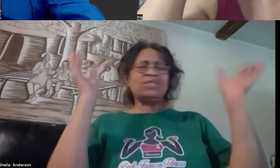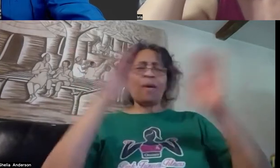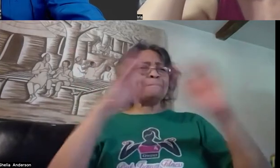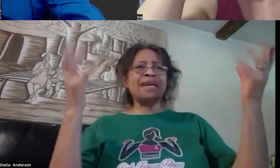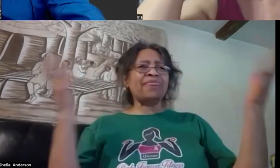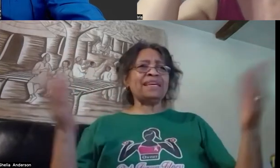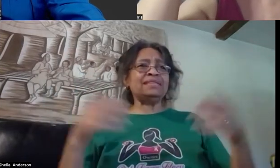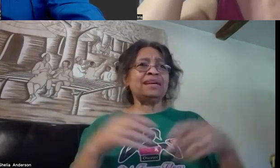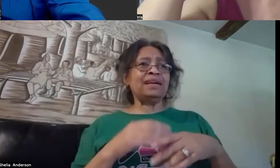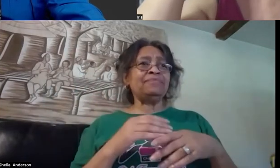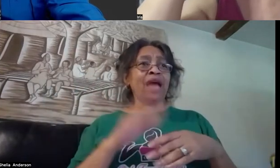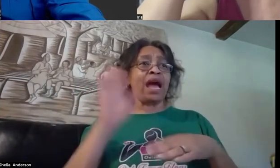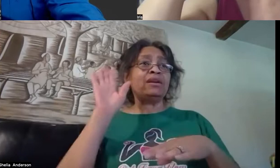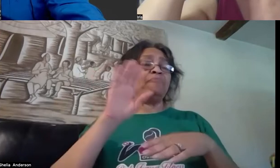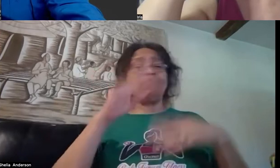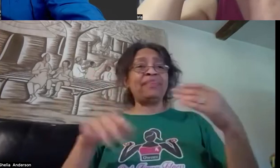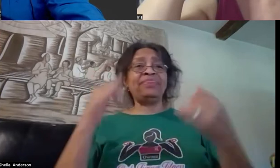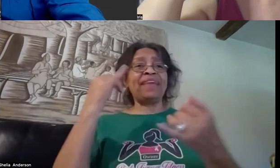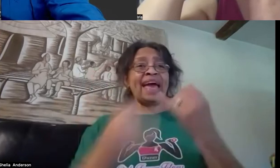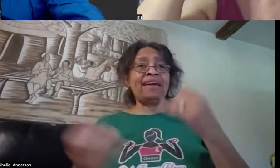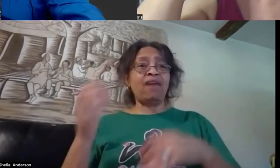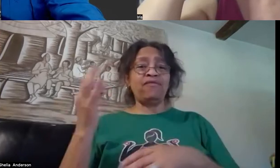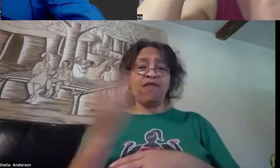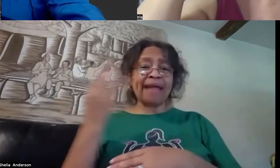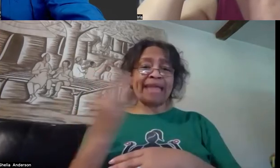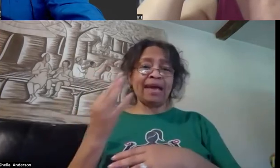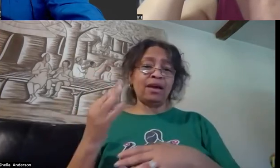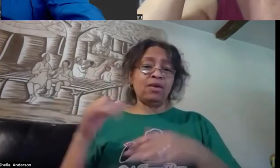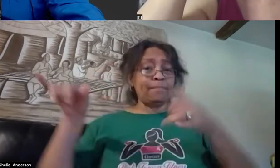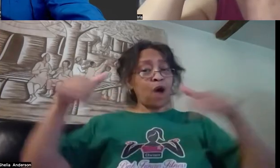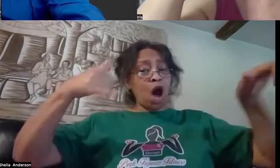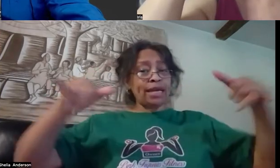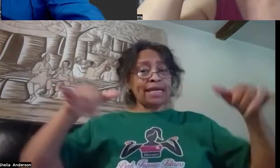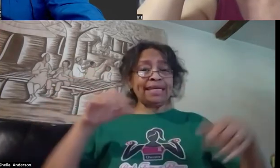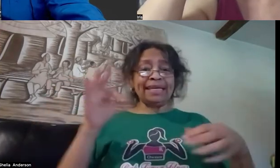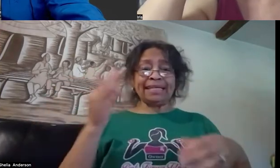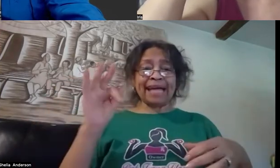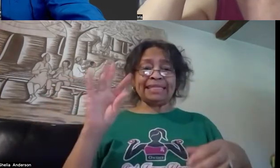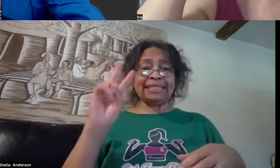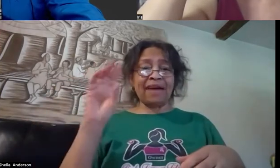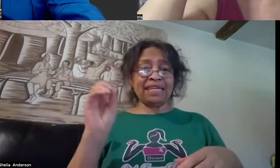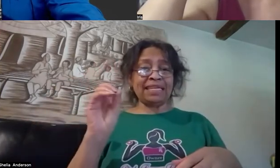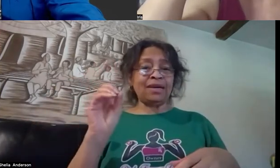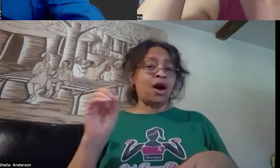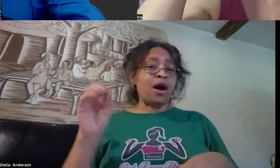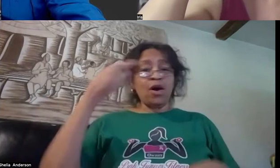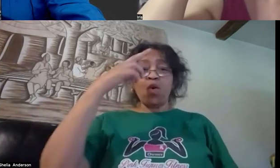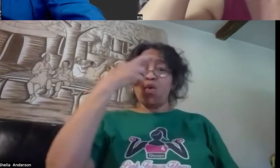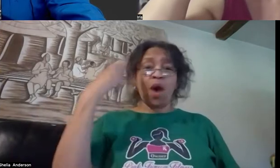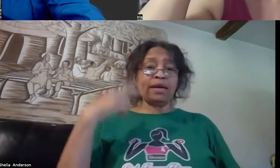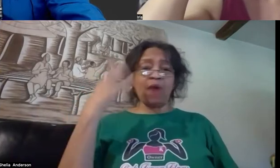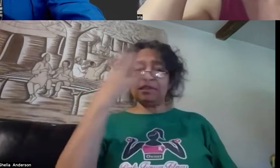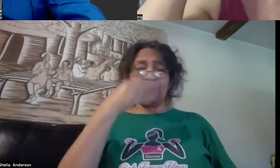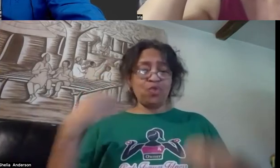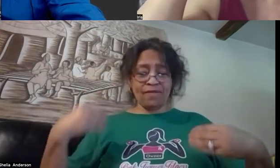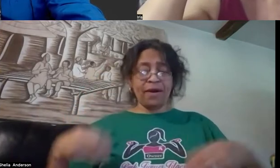All the amenities and by the end of Friday party, necessity,